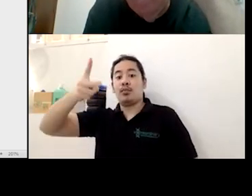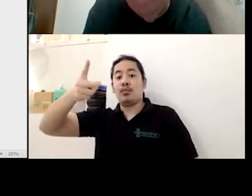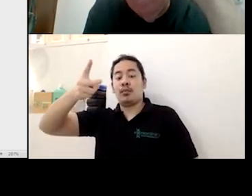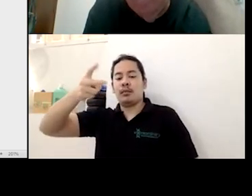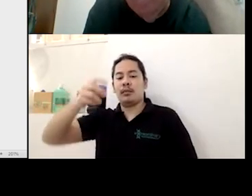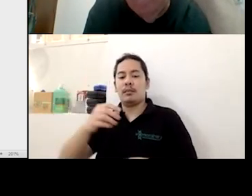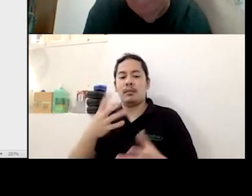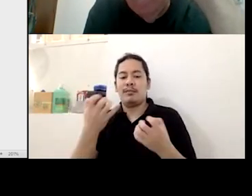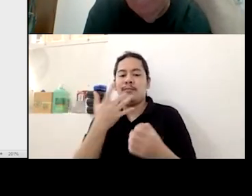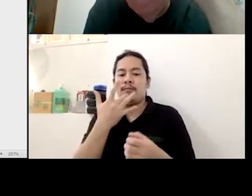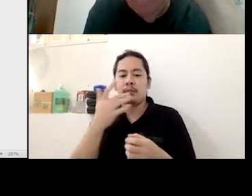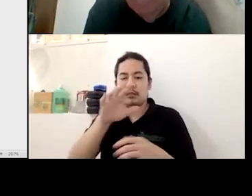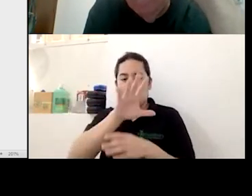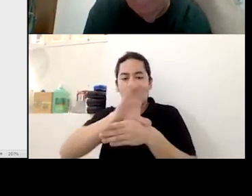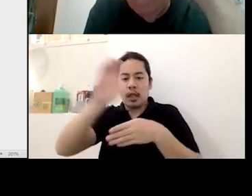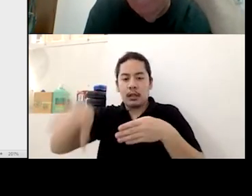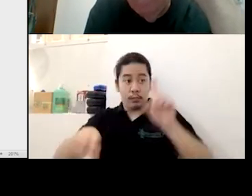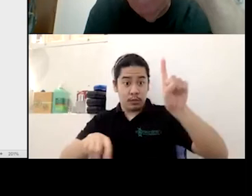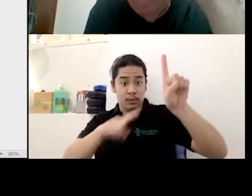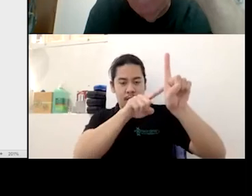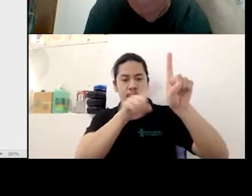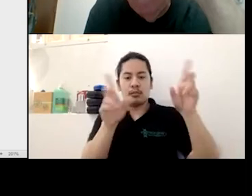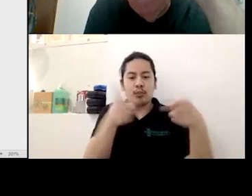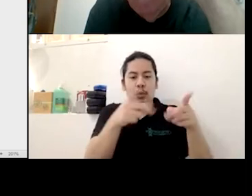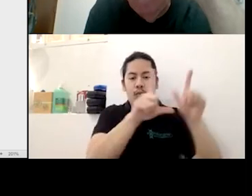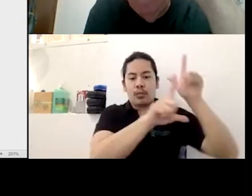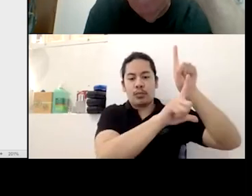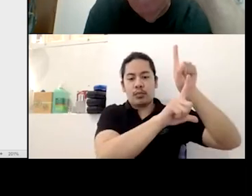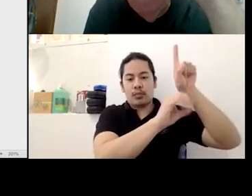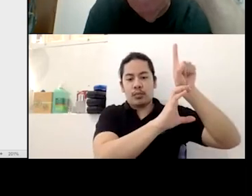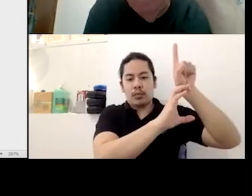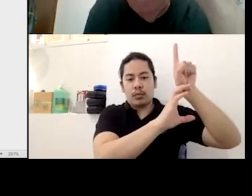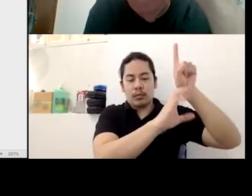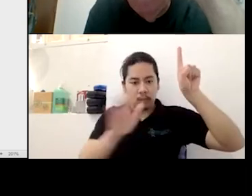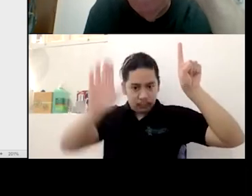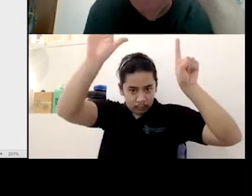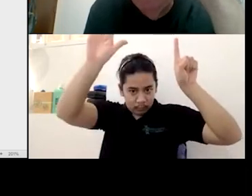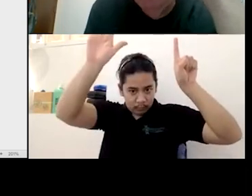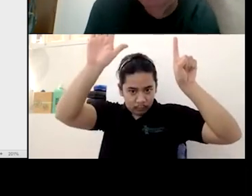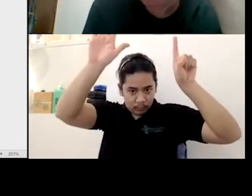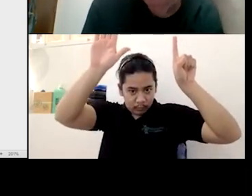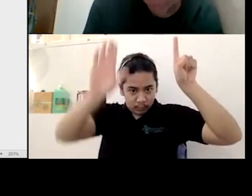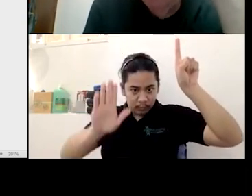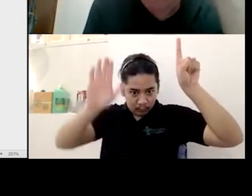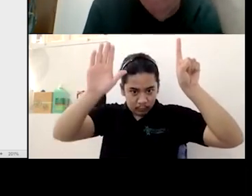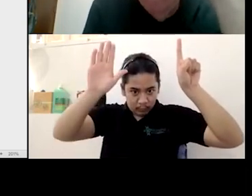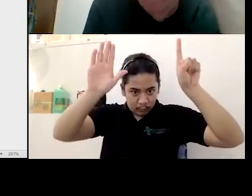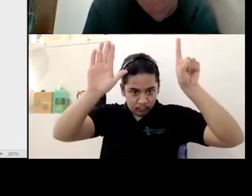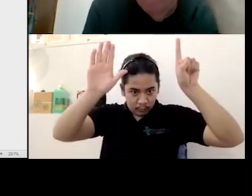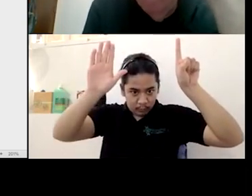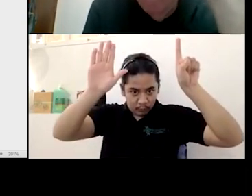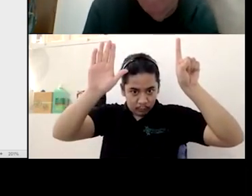So I think we'll. Do we need to have a vote? Maybe just